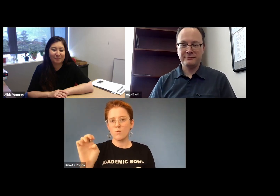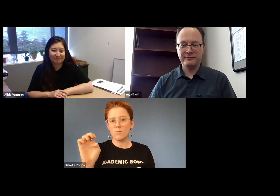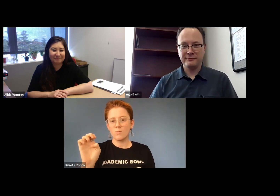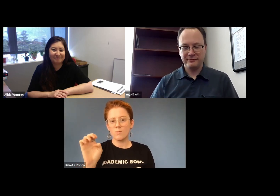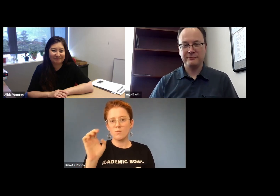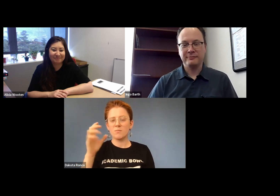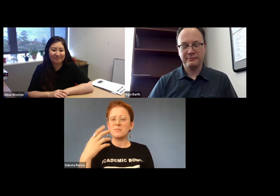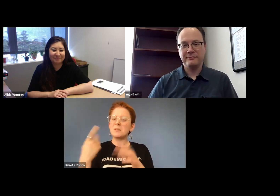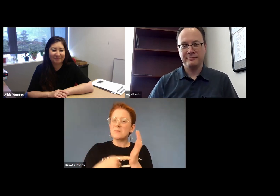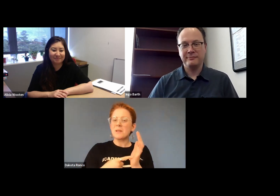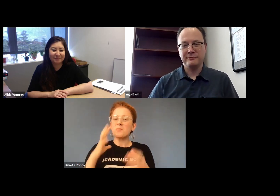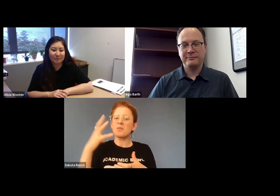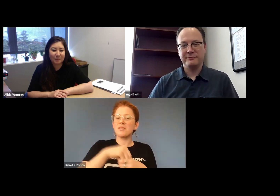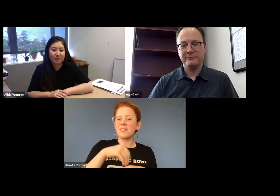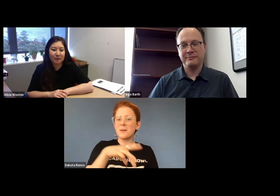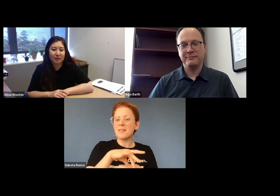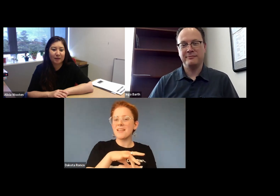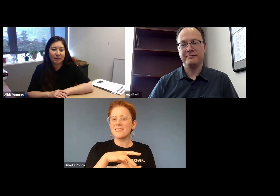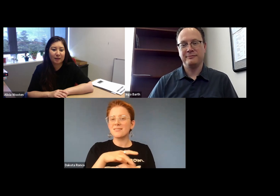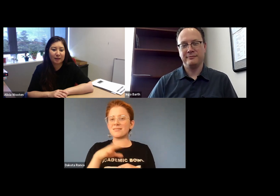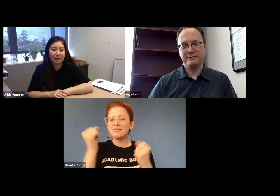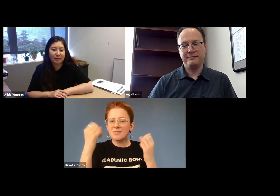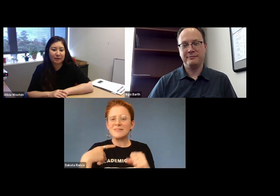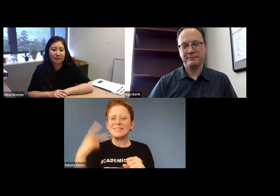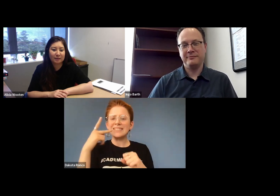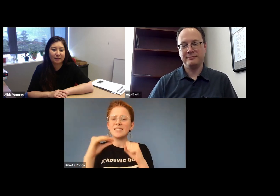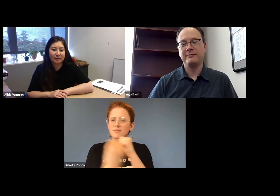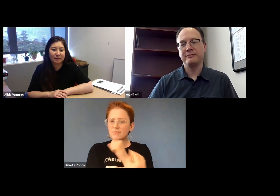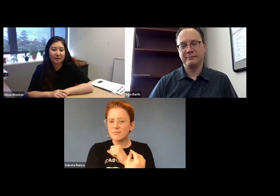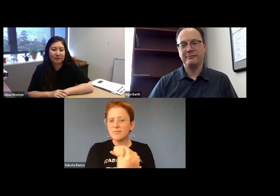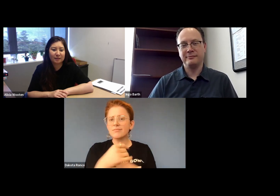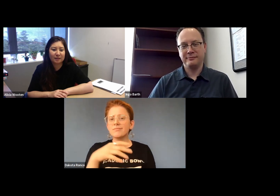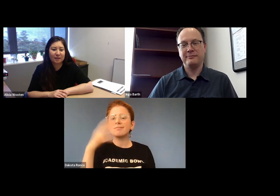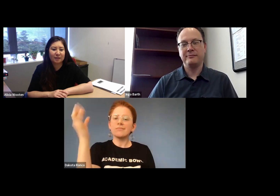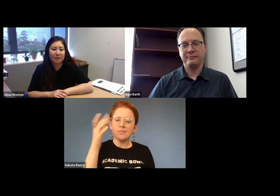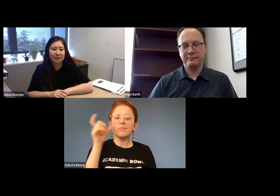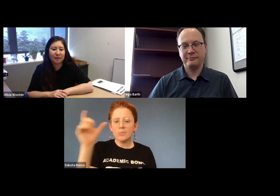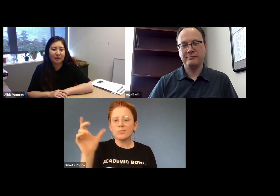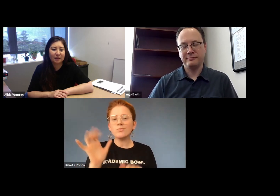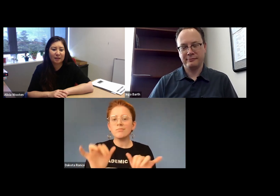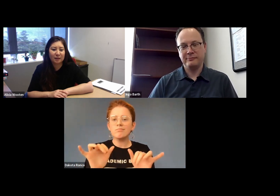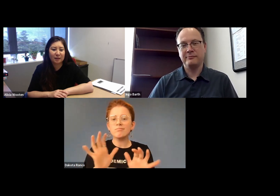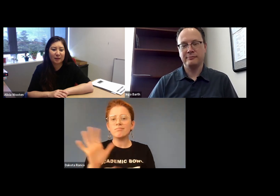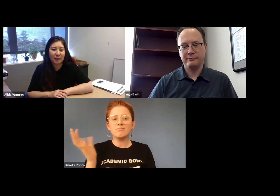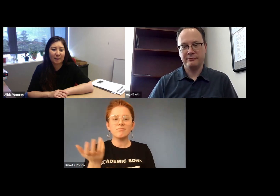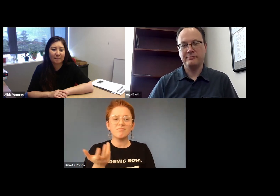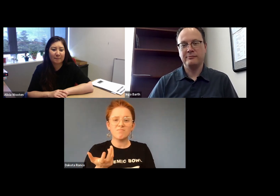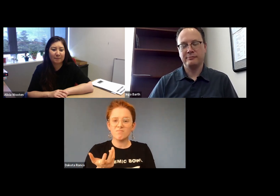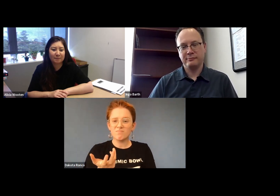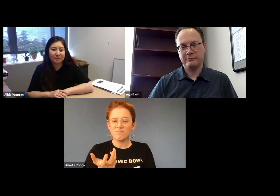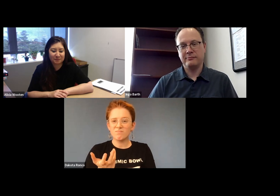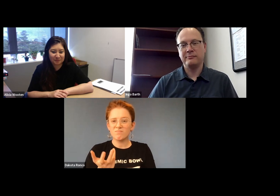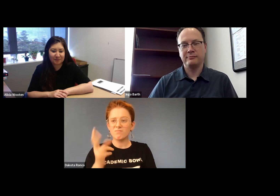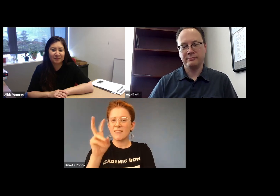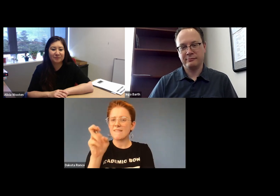So you'll see like Astra Woke. Sometimes they have some information about signs of planets in there too,